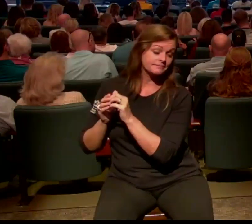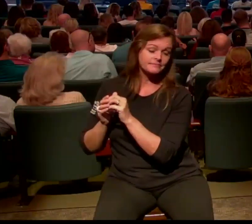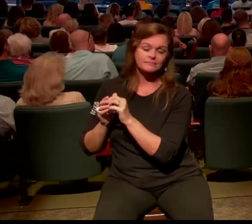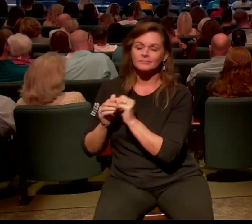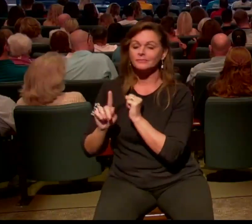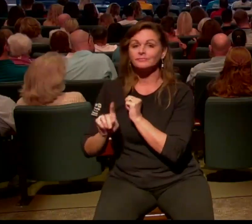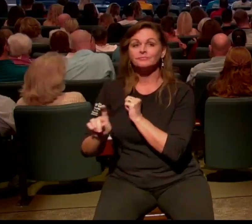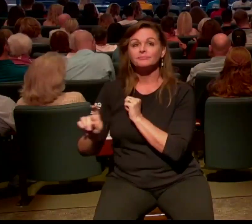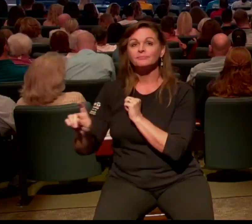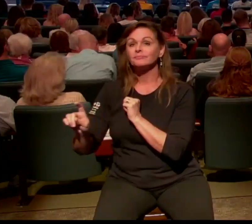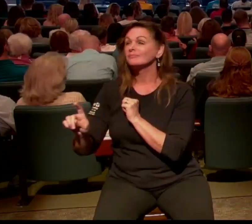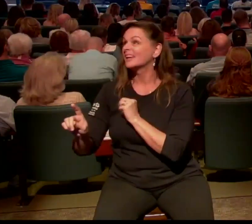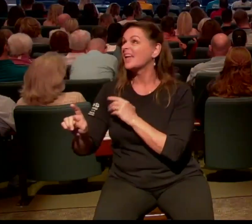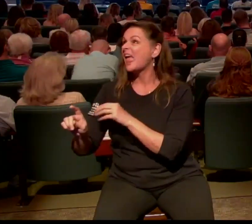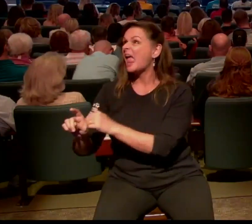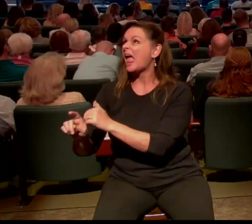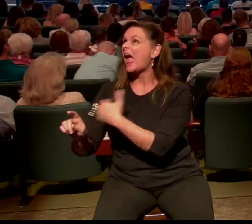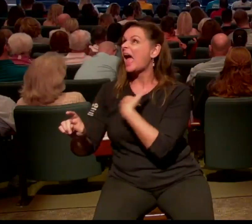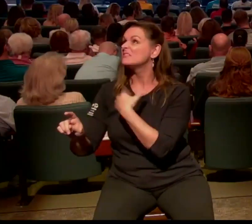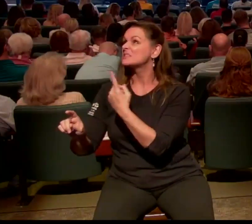send somebody to help him.